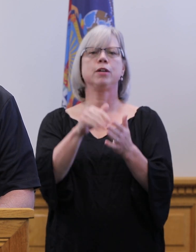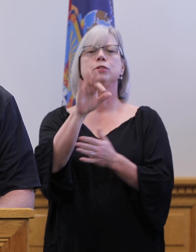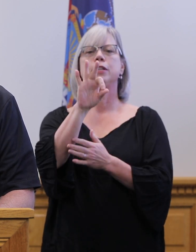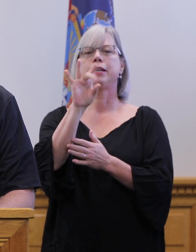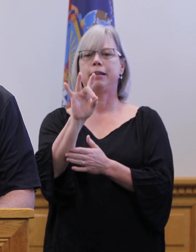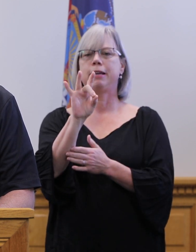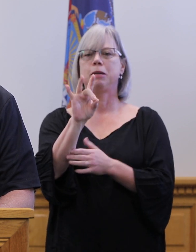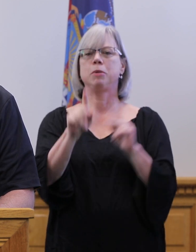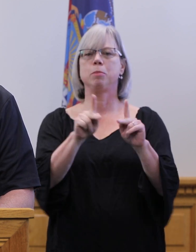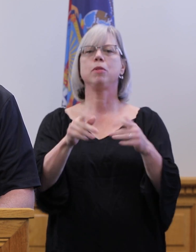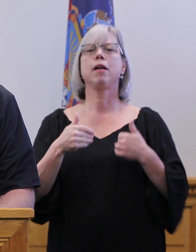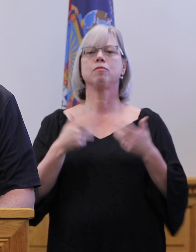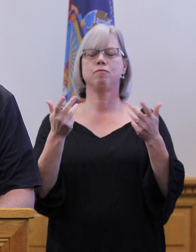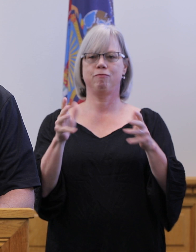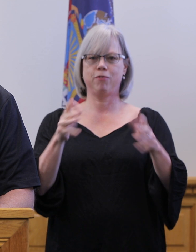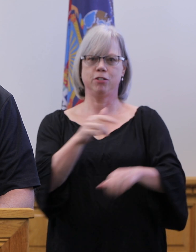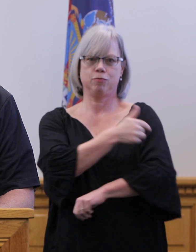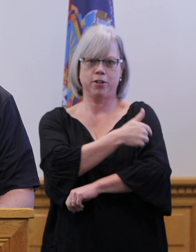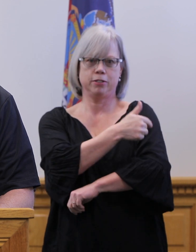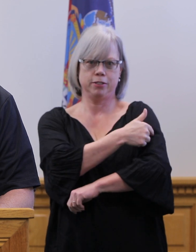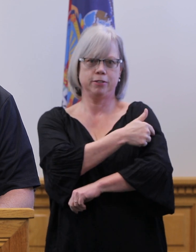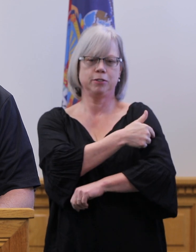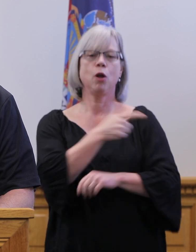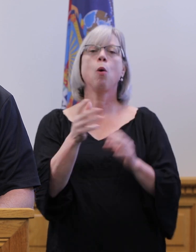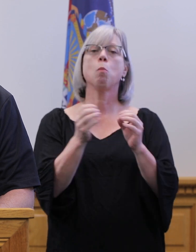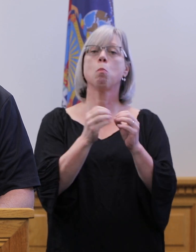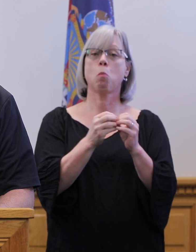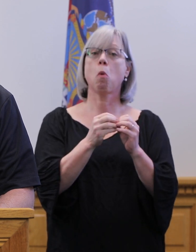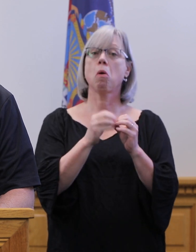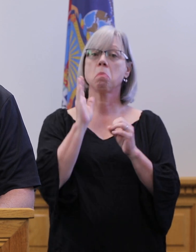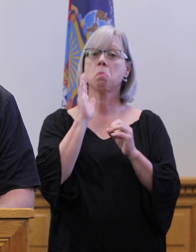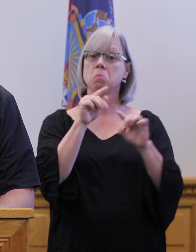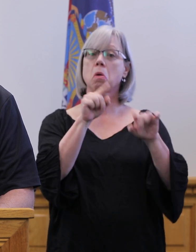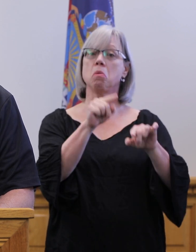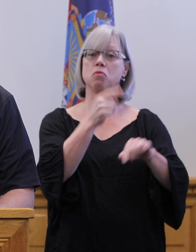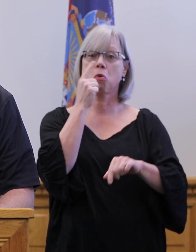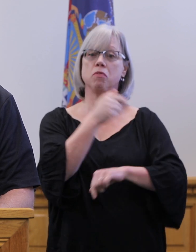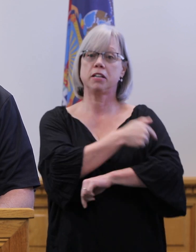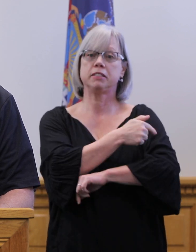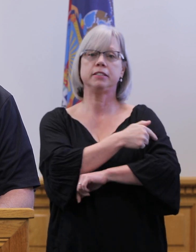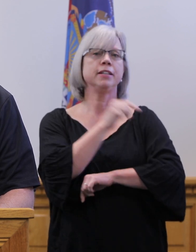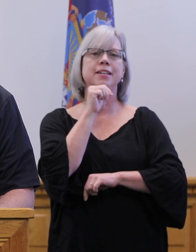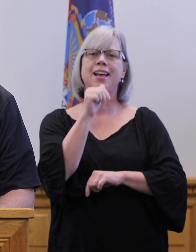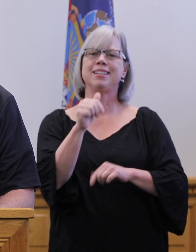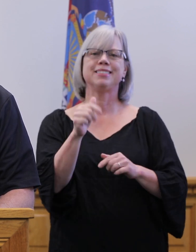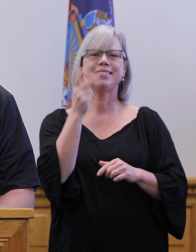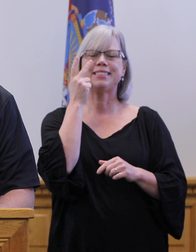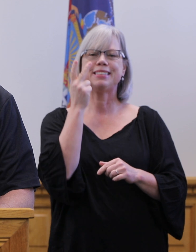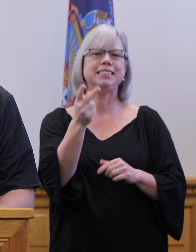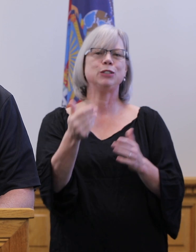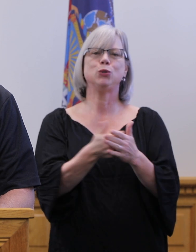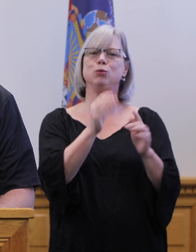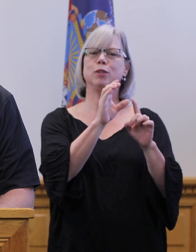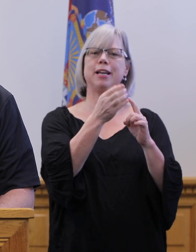the vaccine series. Although more of our residents are receiving the vaccine, we have not seen new case numbers decrease as we would